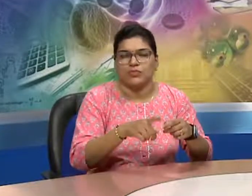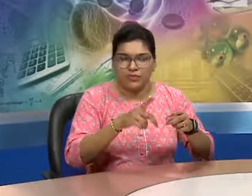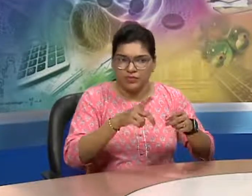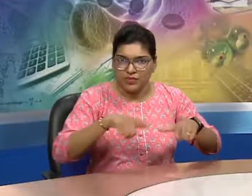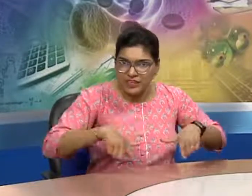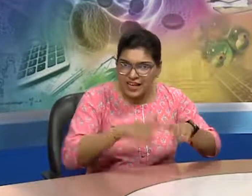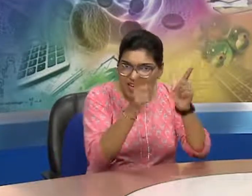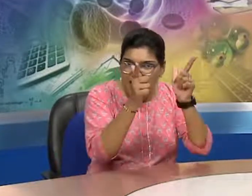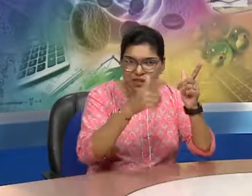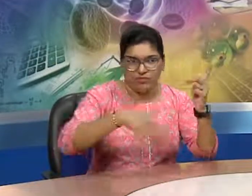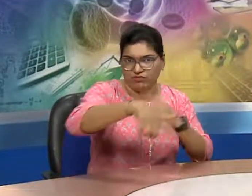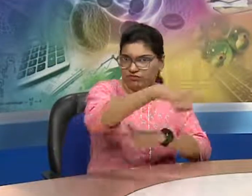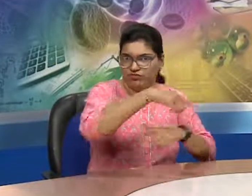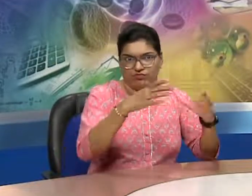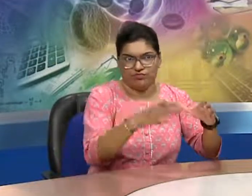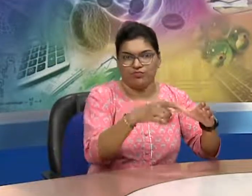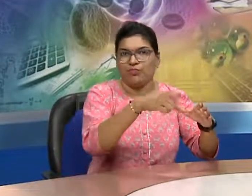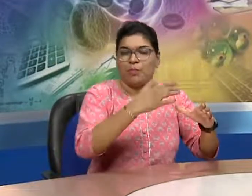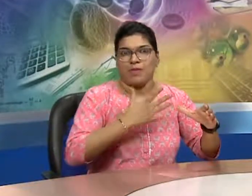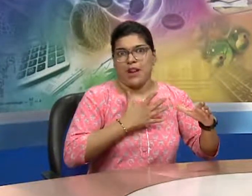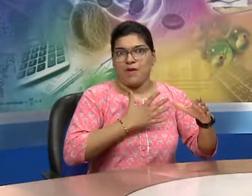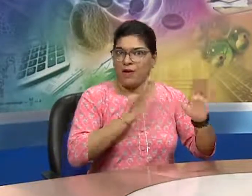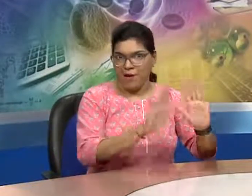As we know that there are various biotic